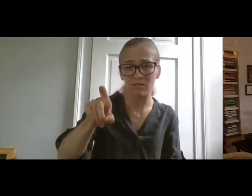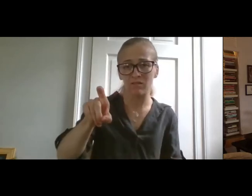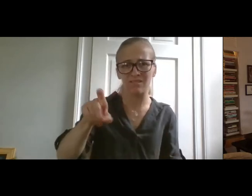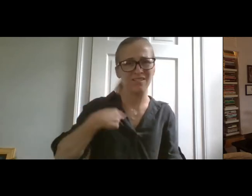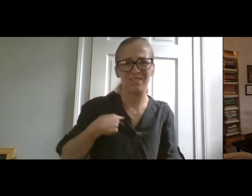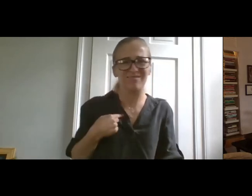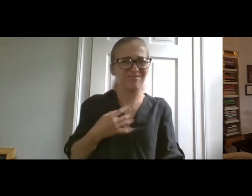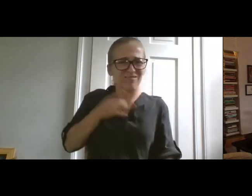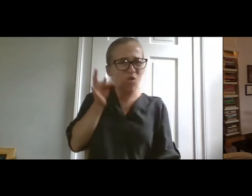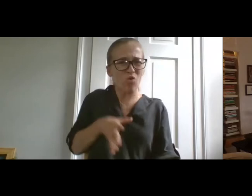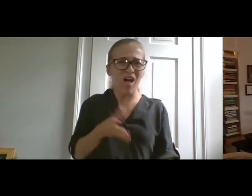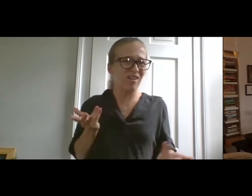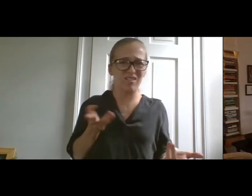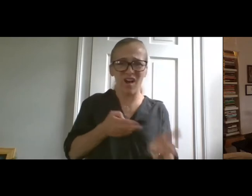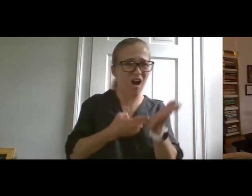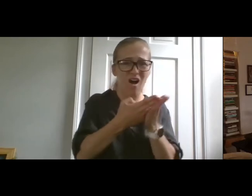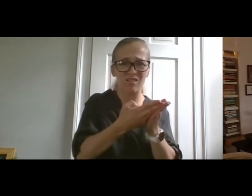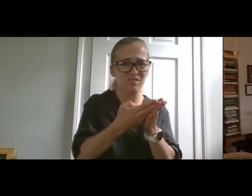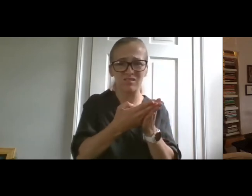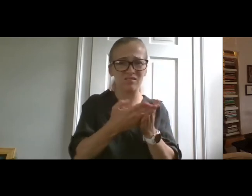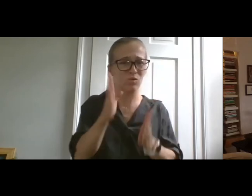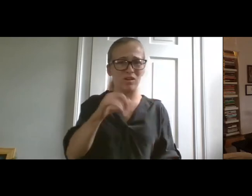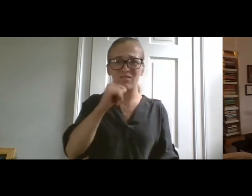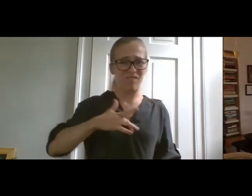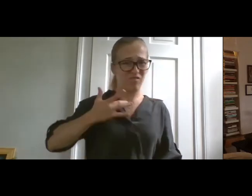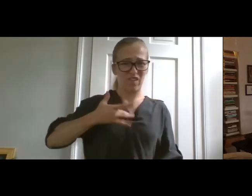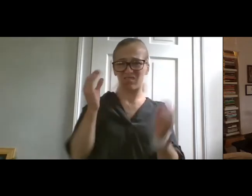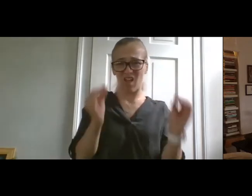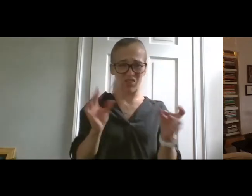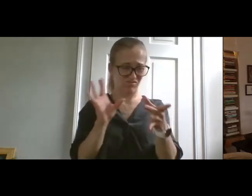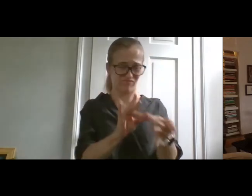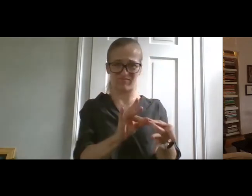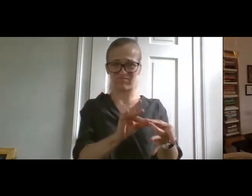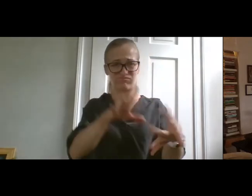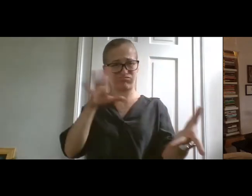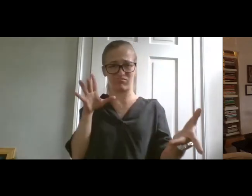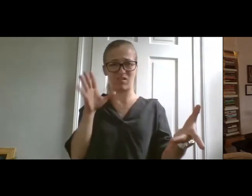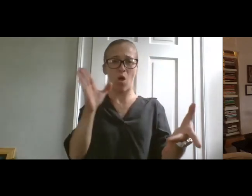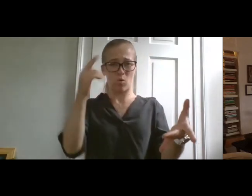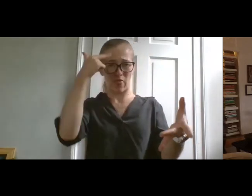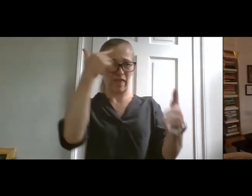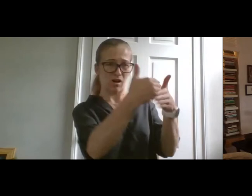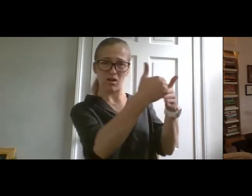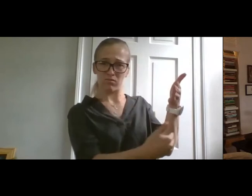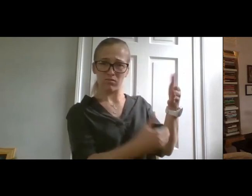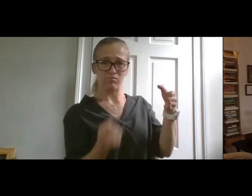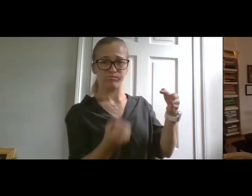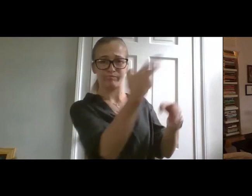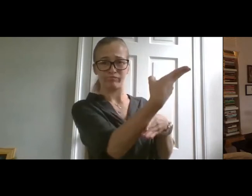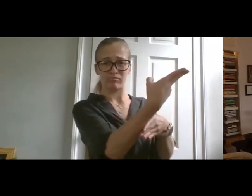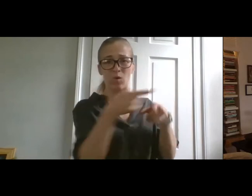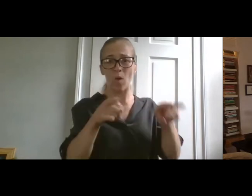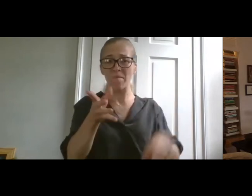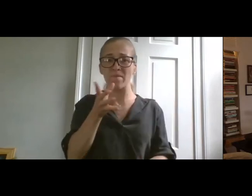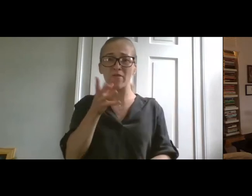it, frankly. I won't even have feelings for it. I'll think about tossing it out the window when my mother's listening